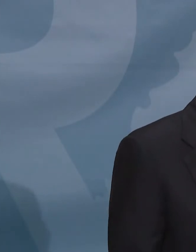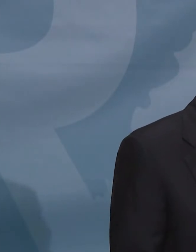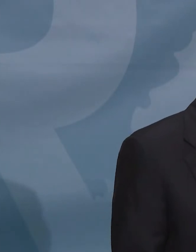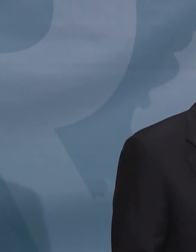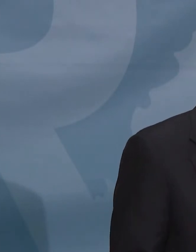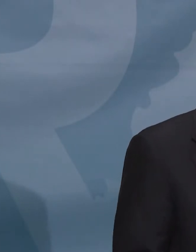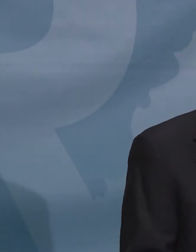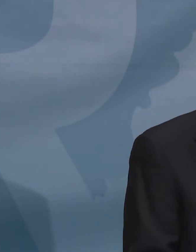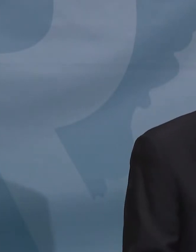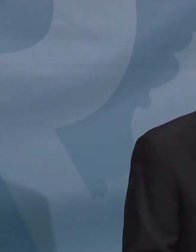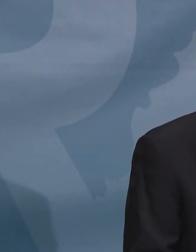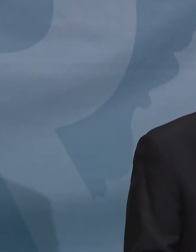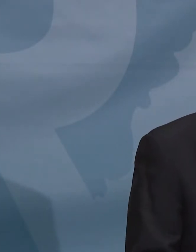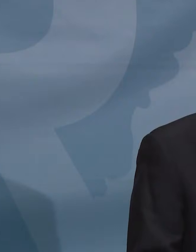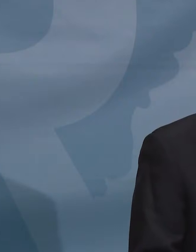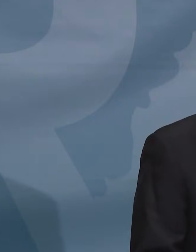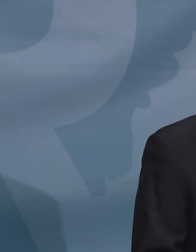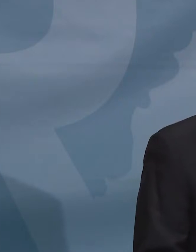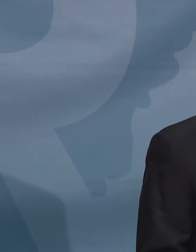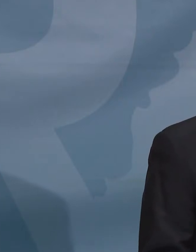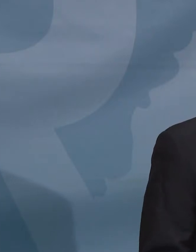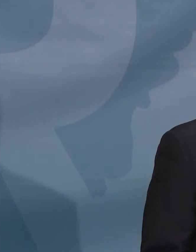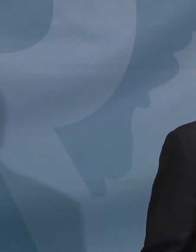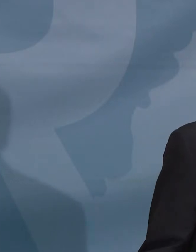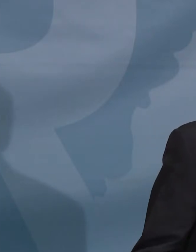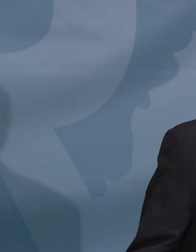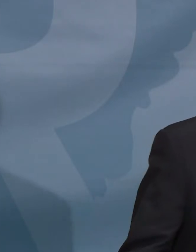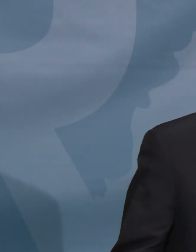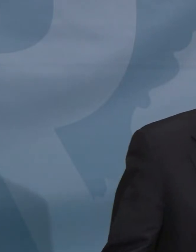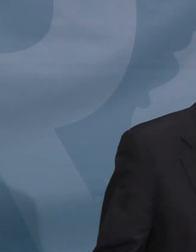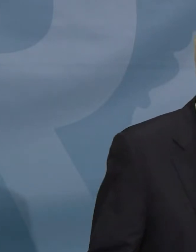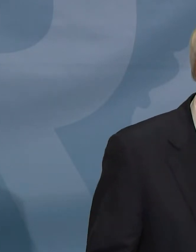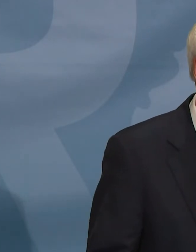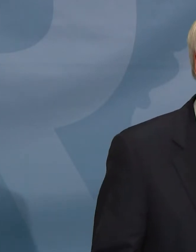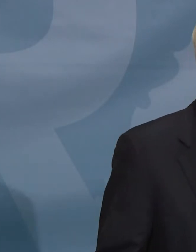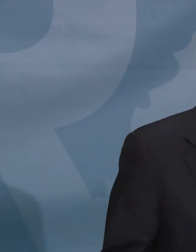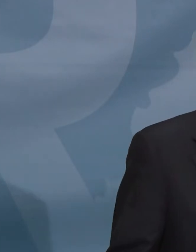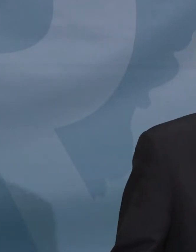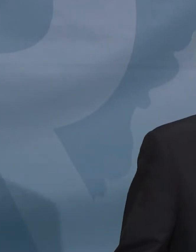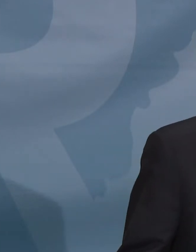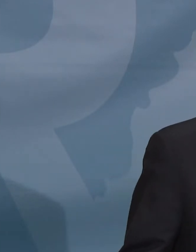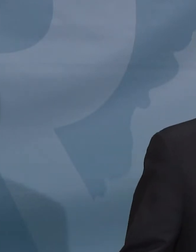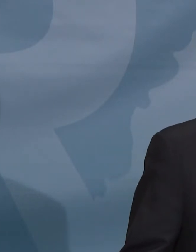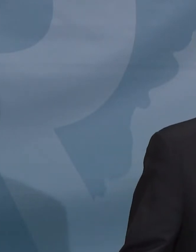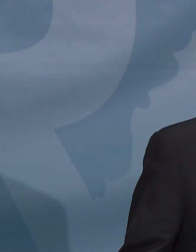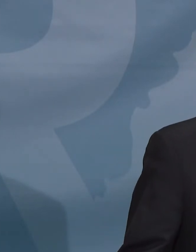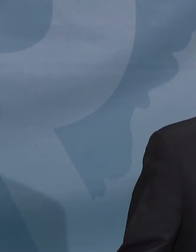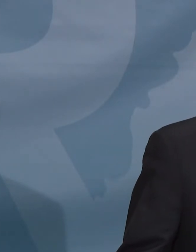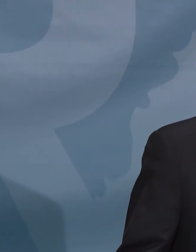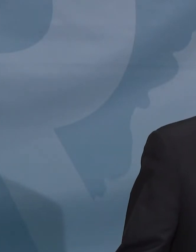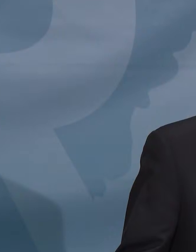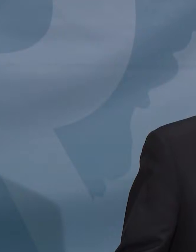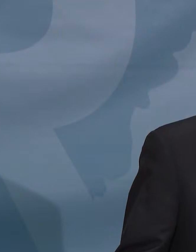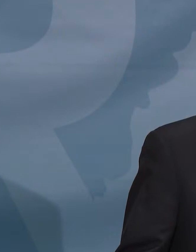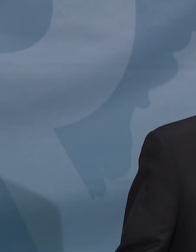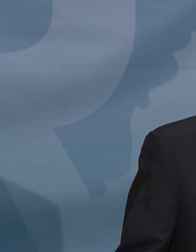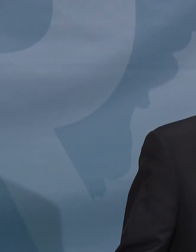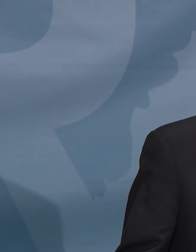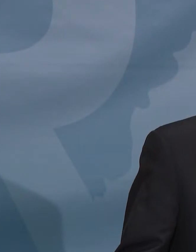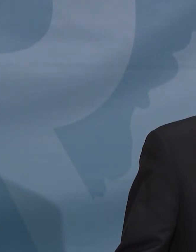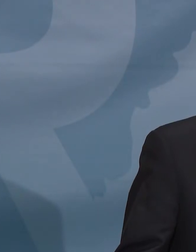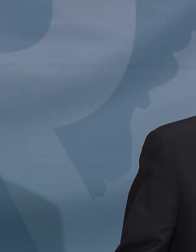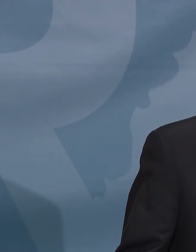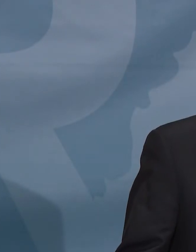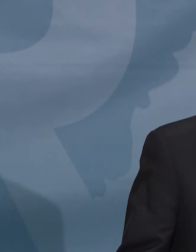3,549 new cases. And in talking with the Department of Health,